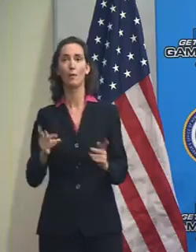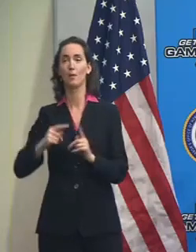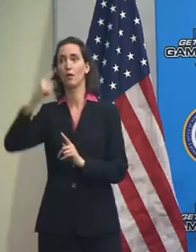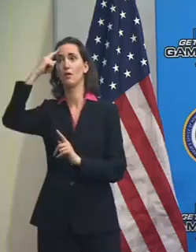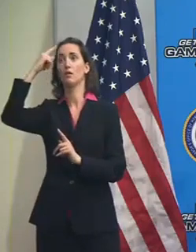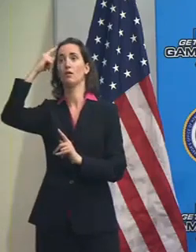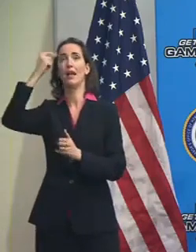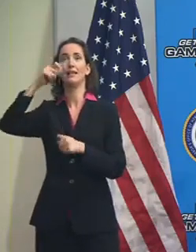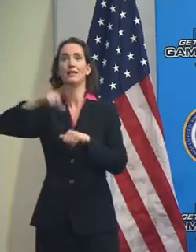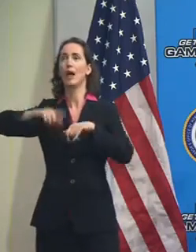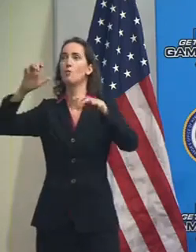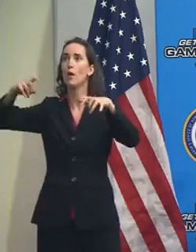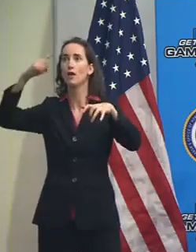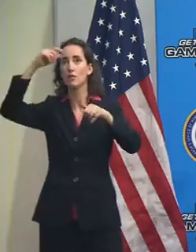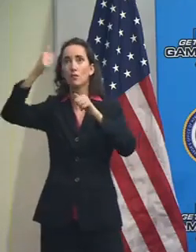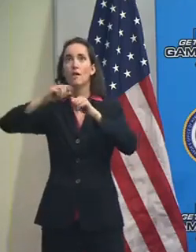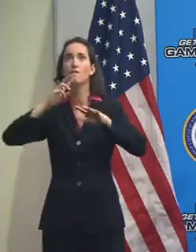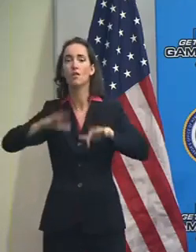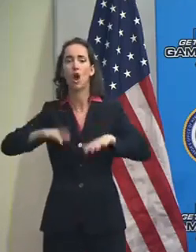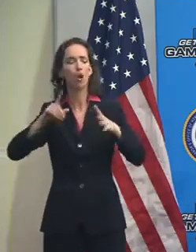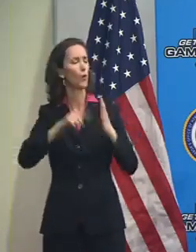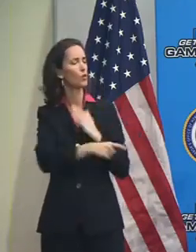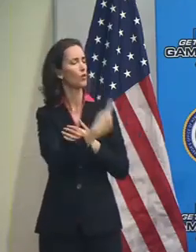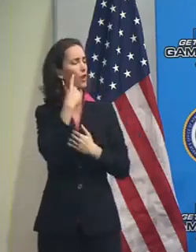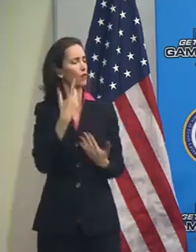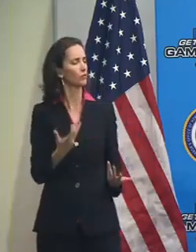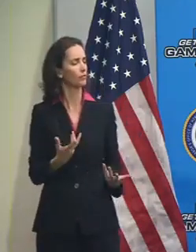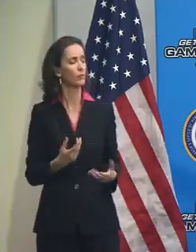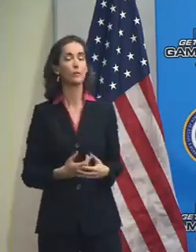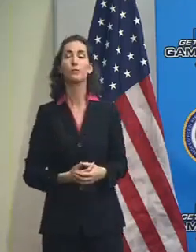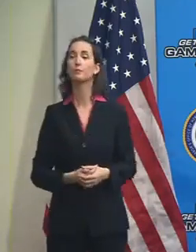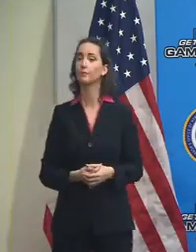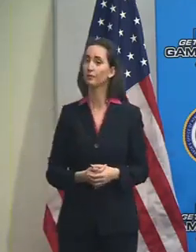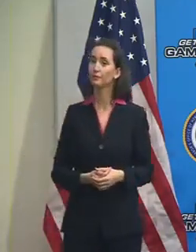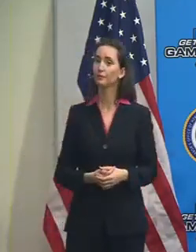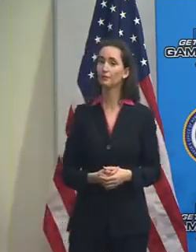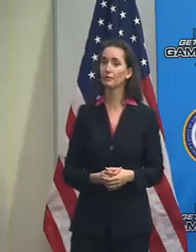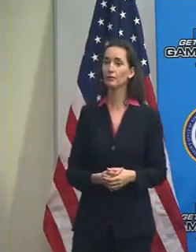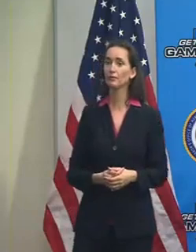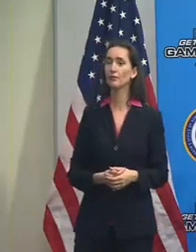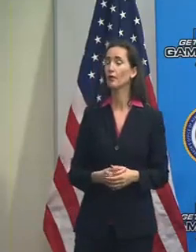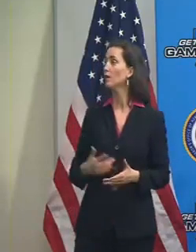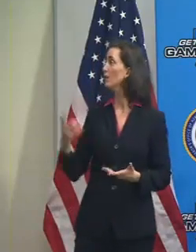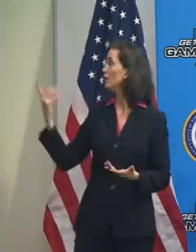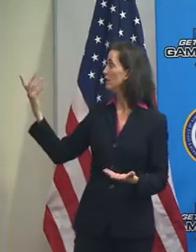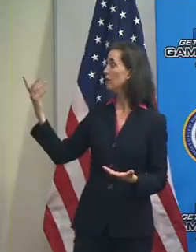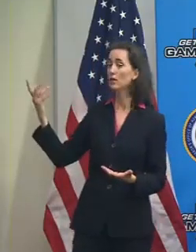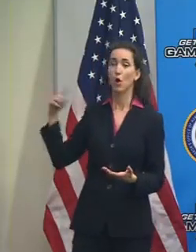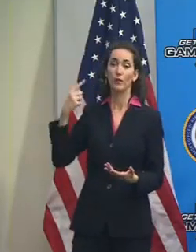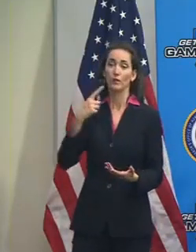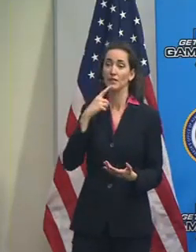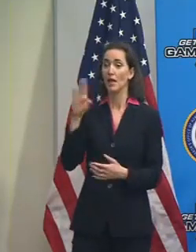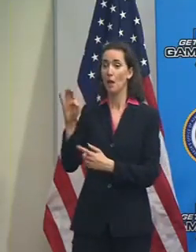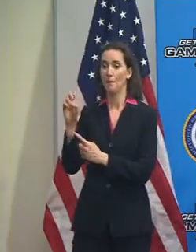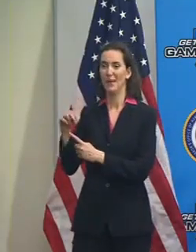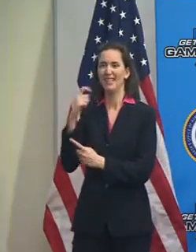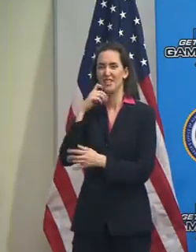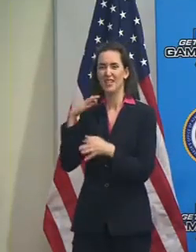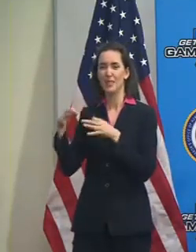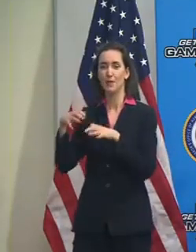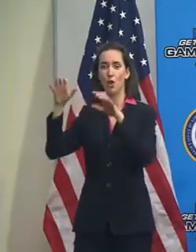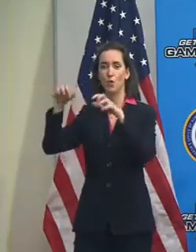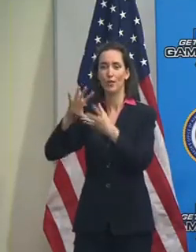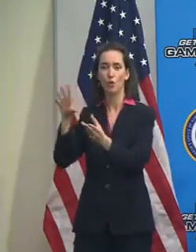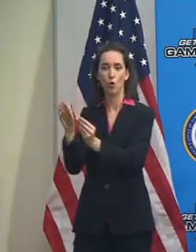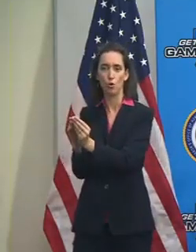whenever it starts to rain. Yeah. And what's your thoughts on that? Well, all I can tell you is the rainfall totals that Ben went through